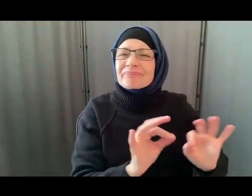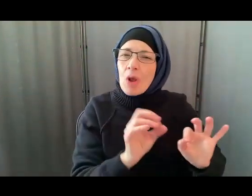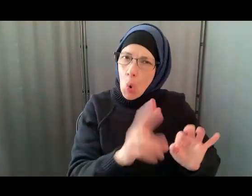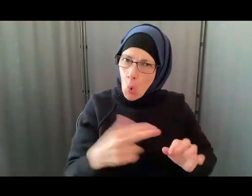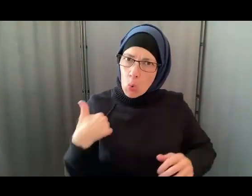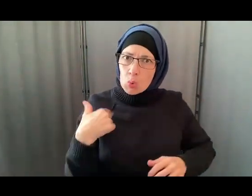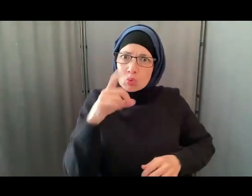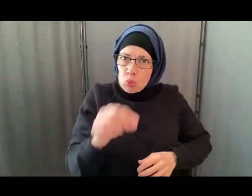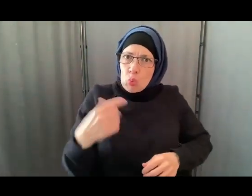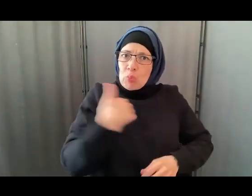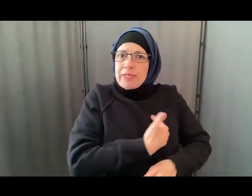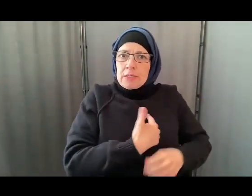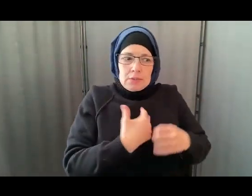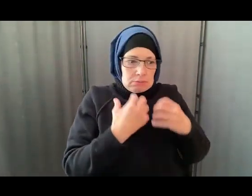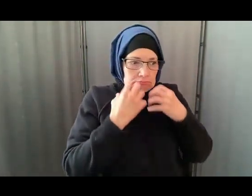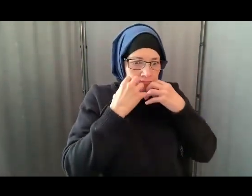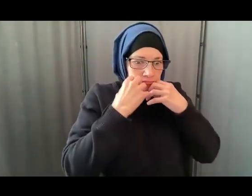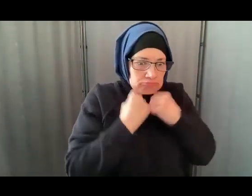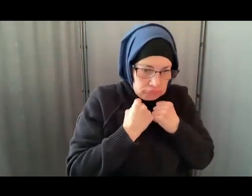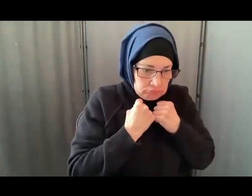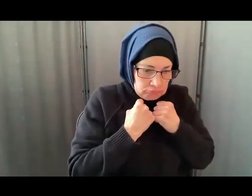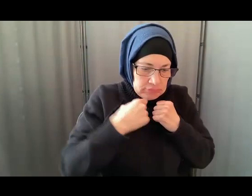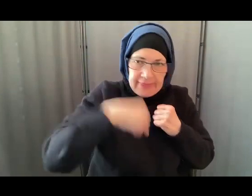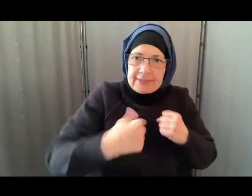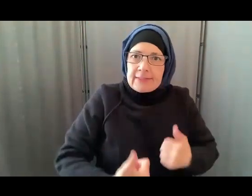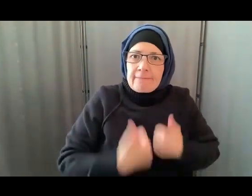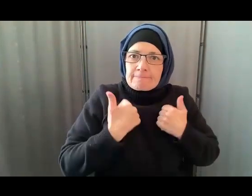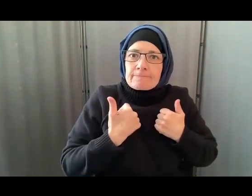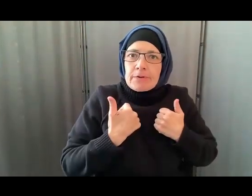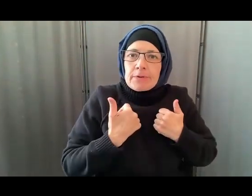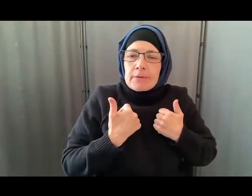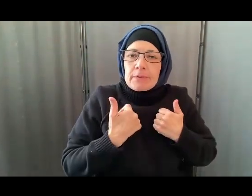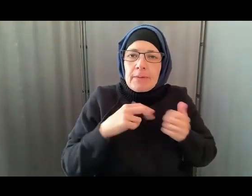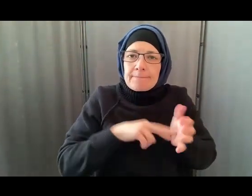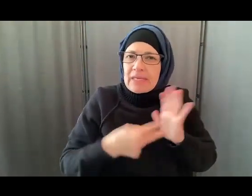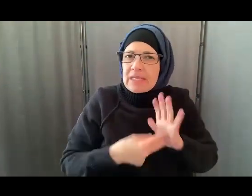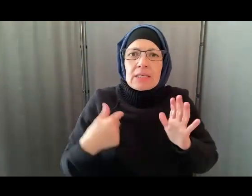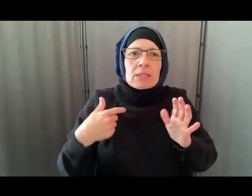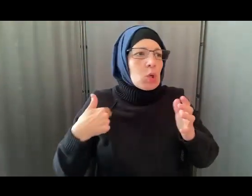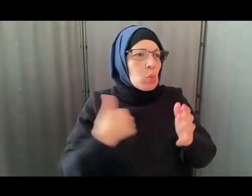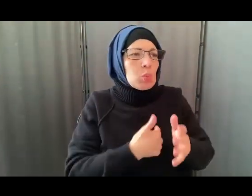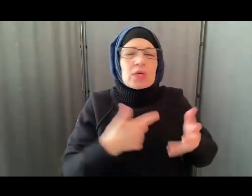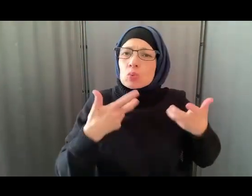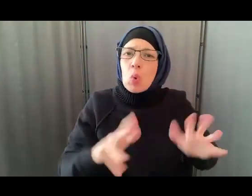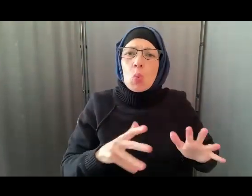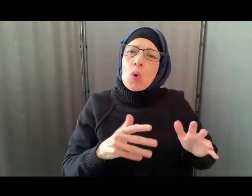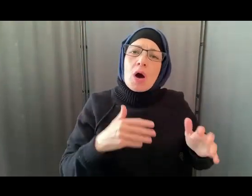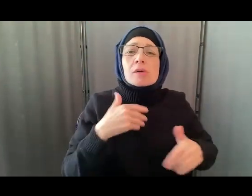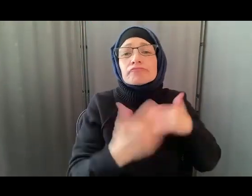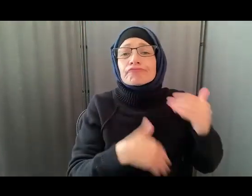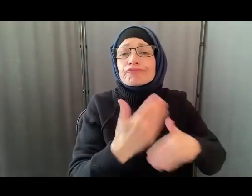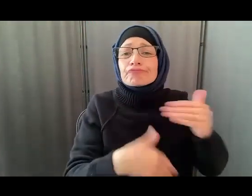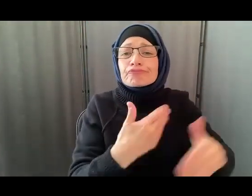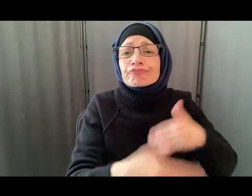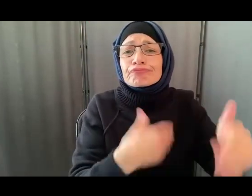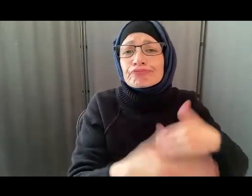not want this life to go away without us